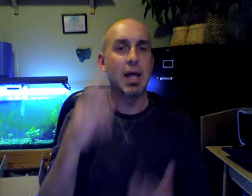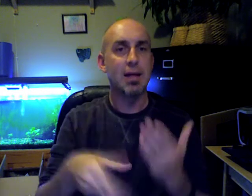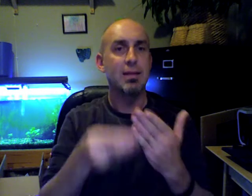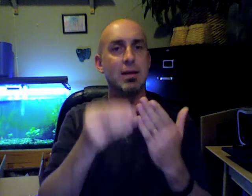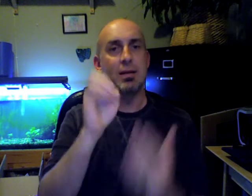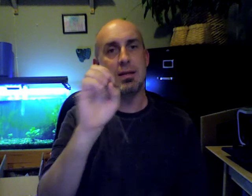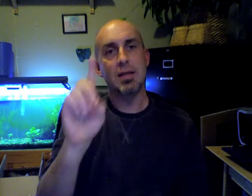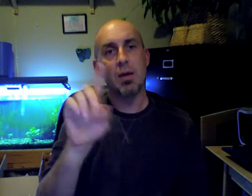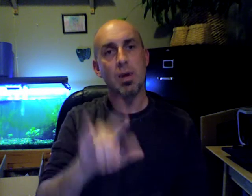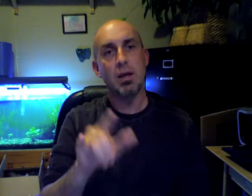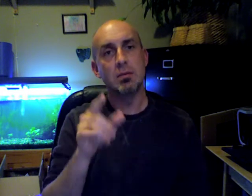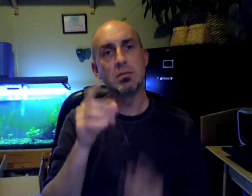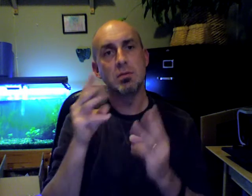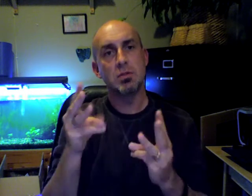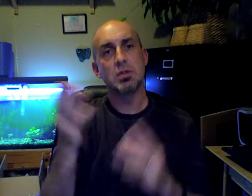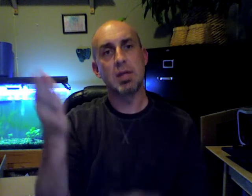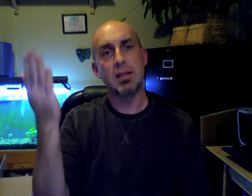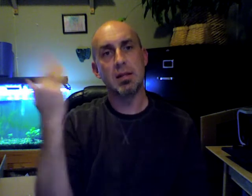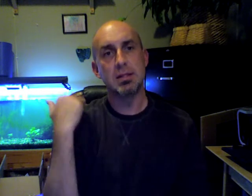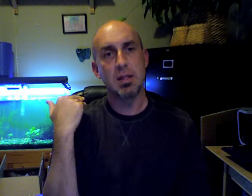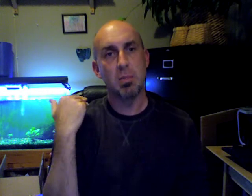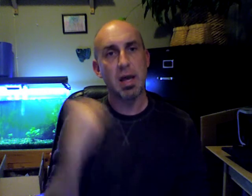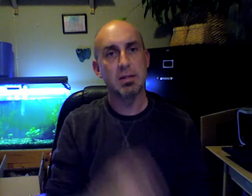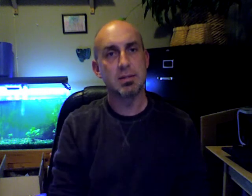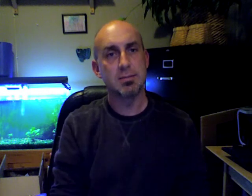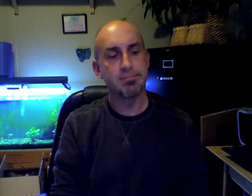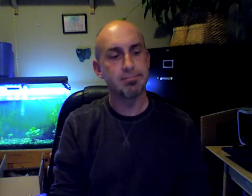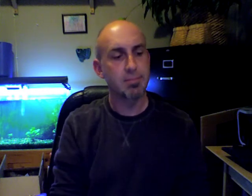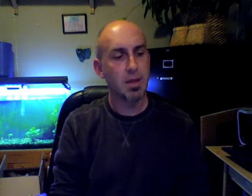the ed that way, just signing it's in the past. Okay.